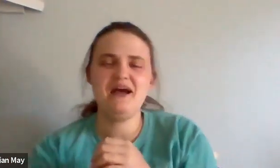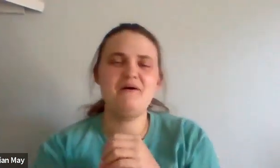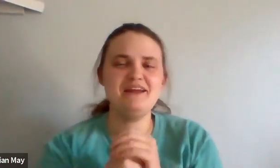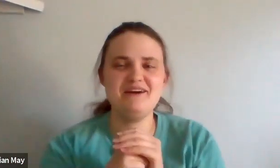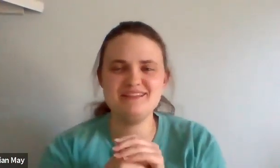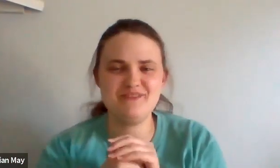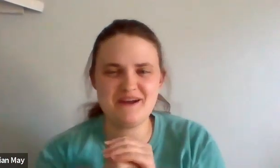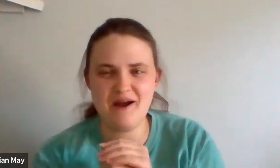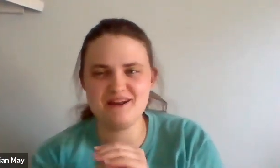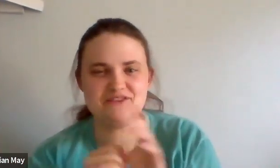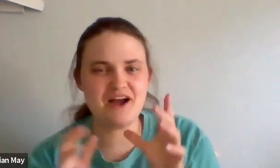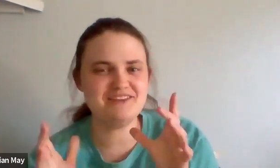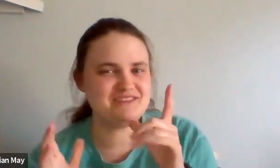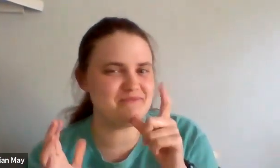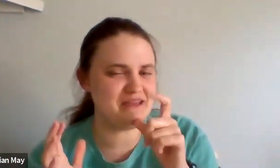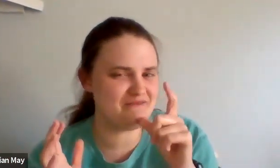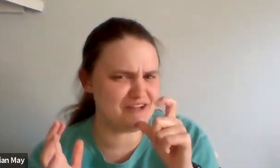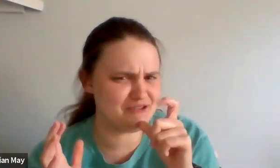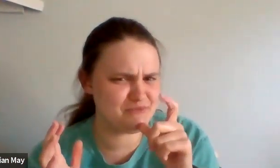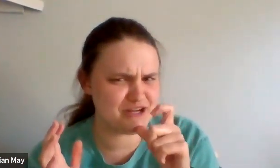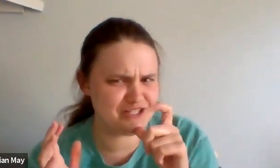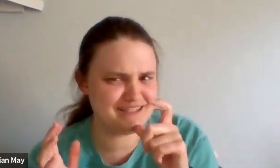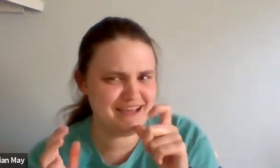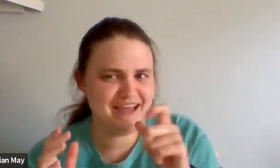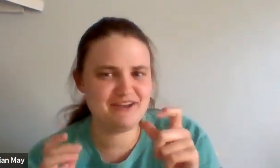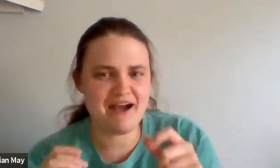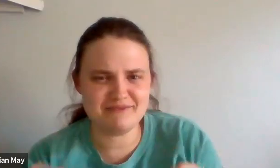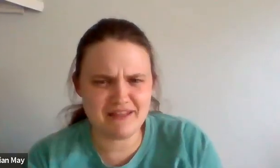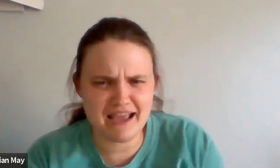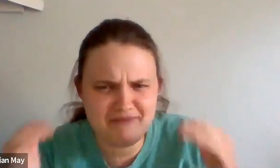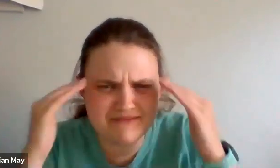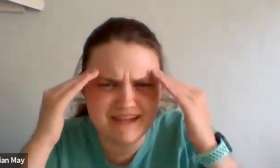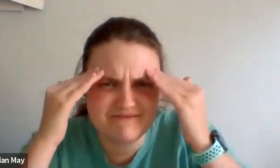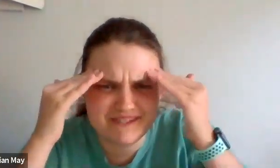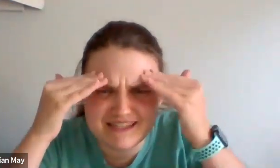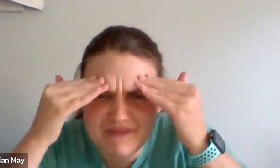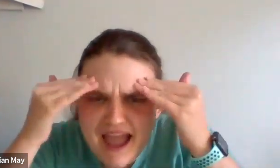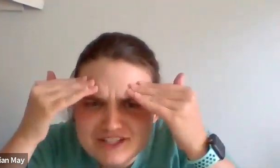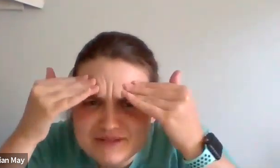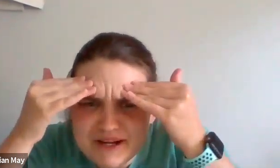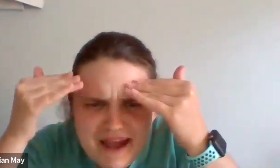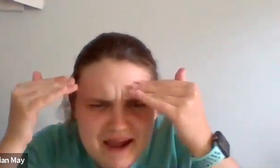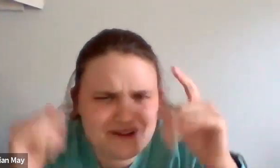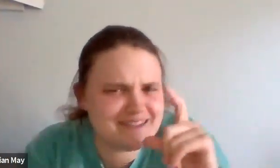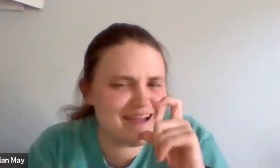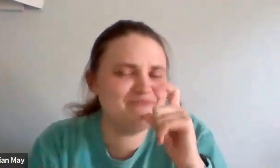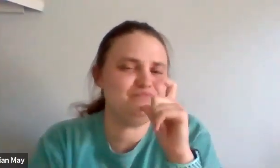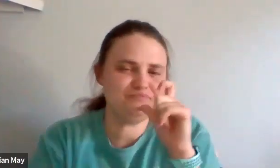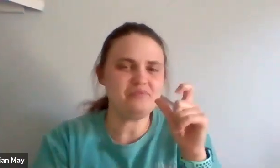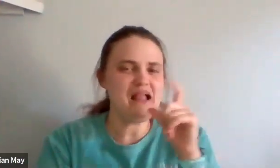Oh, I know. It's very hard if you're not used to making facial expressions. You're having to be like, I'm having to emphasize, am I actually putting my eyebrows down?